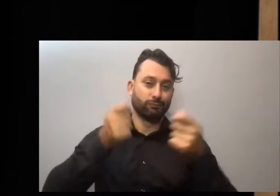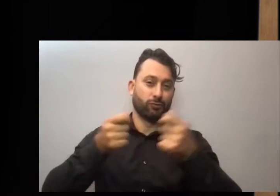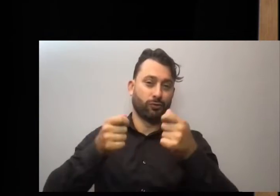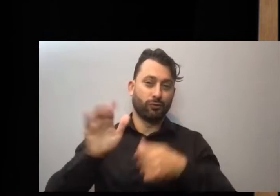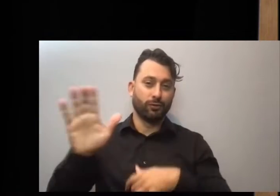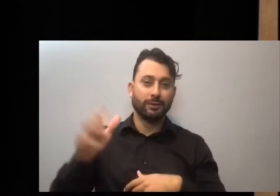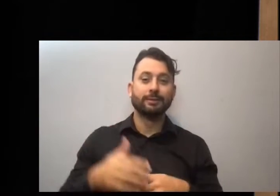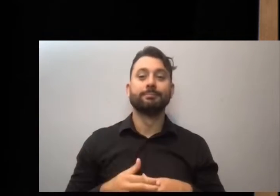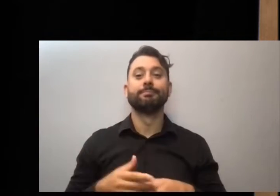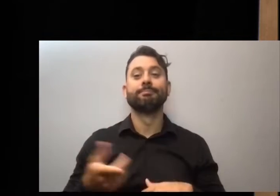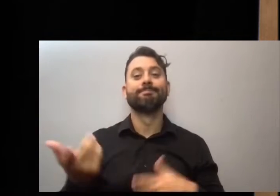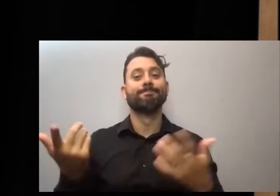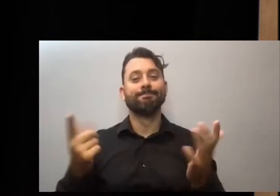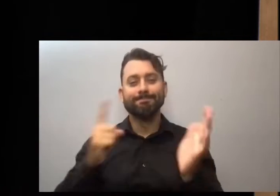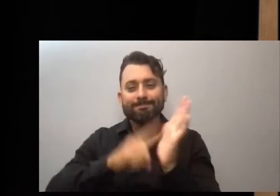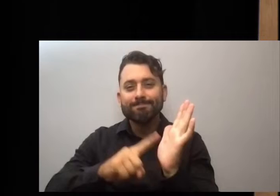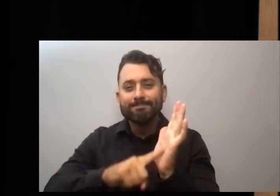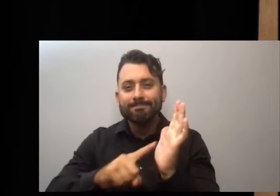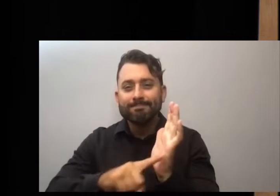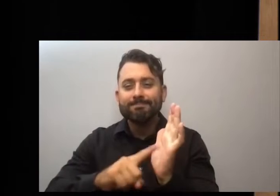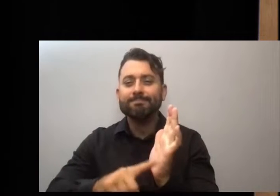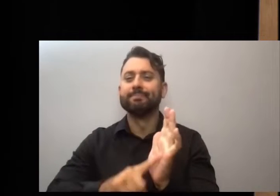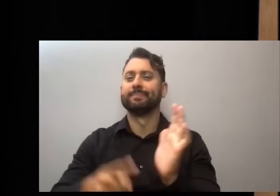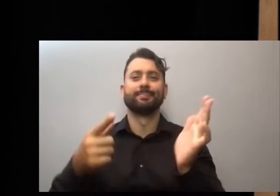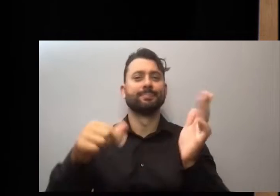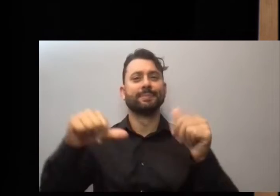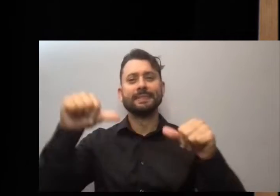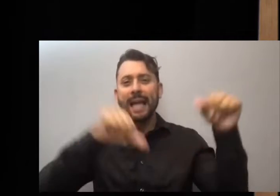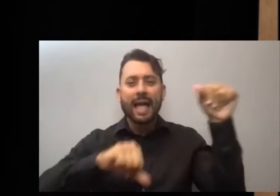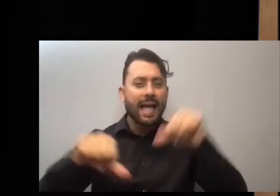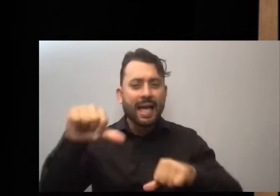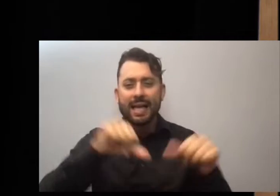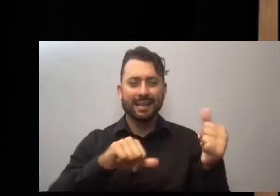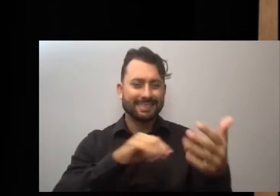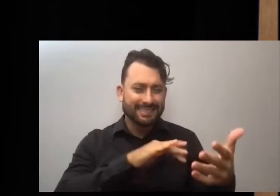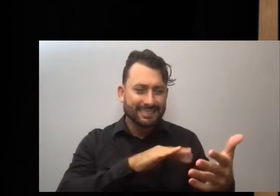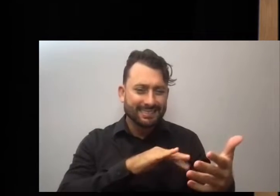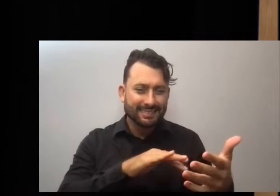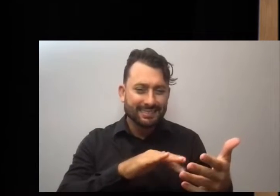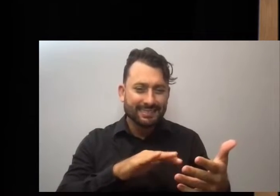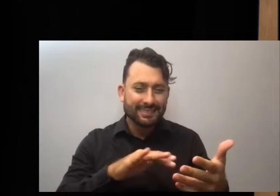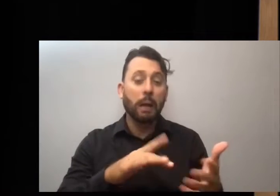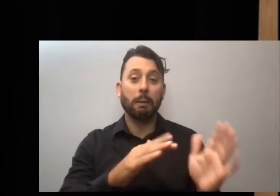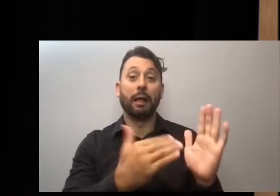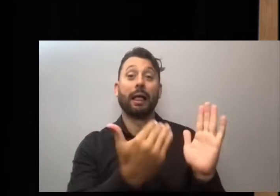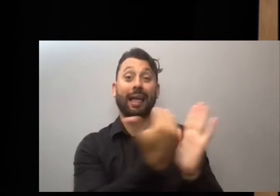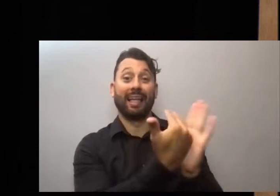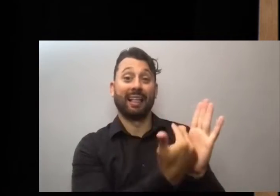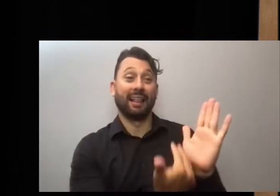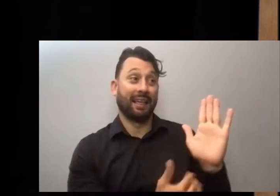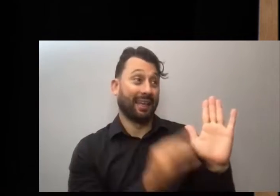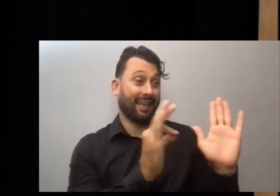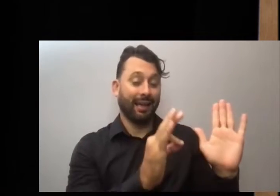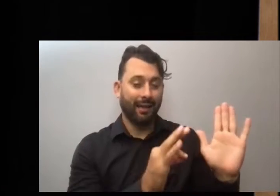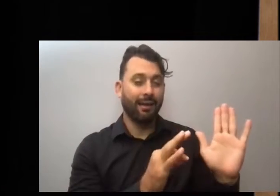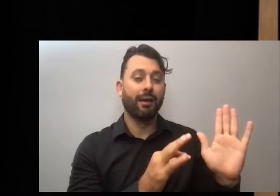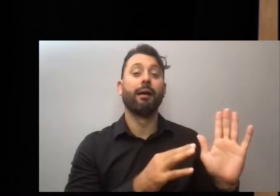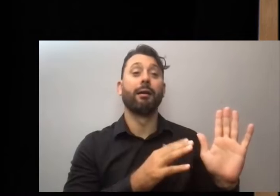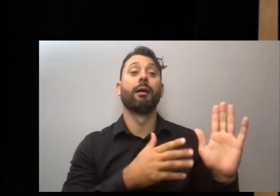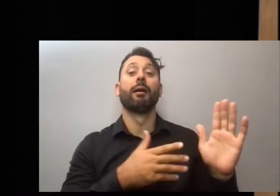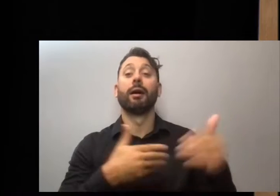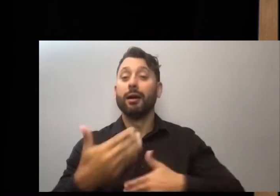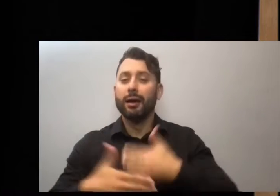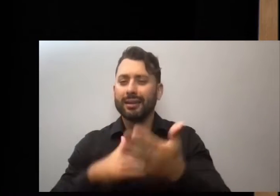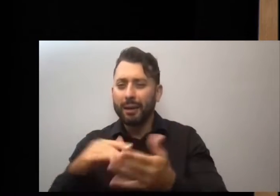always learning new things. We're always doing testing new options. They're always learning more and more about the virus itself. And